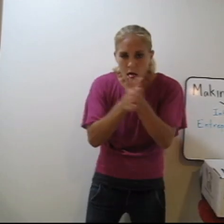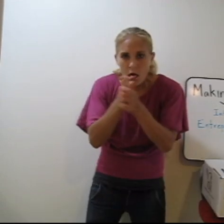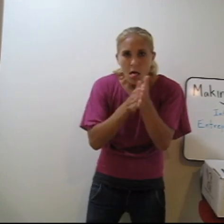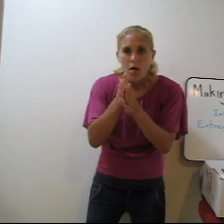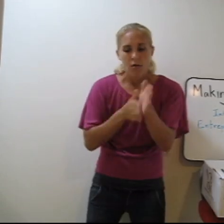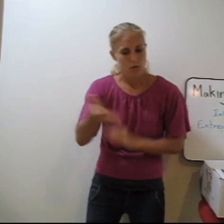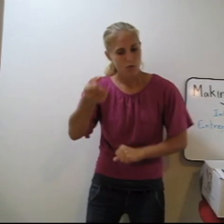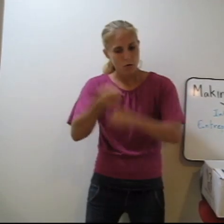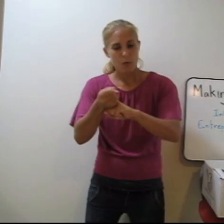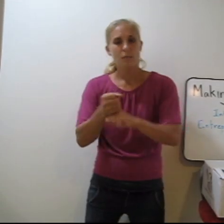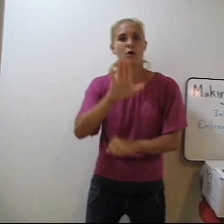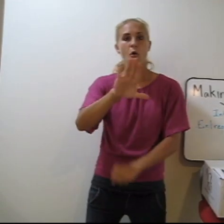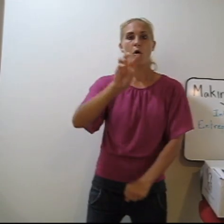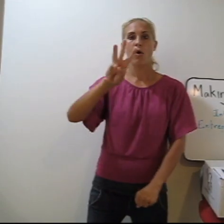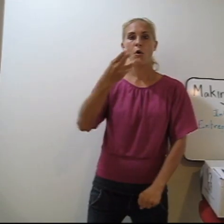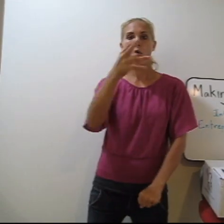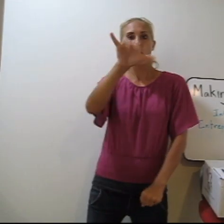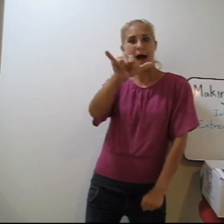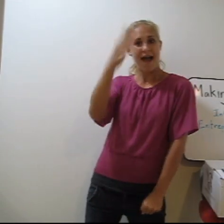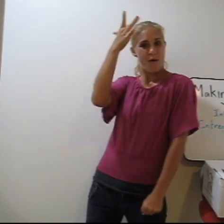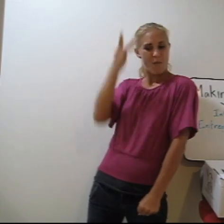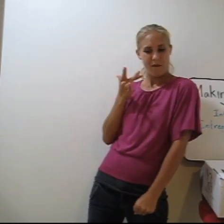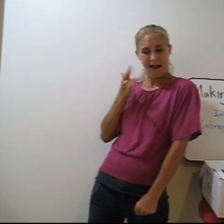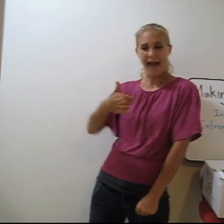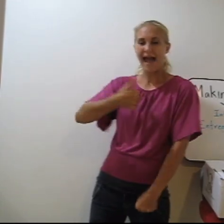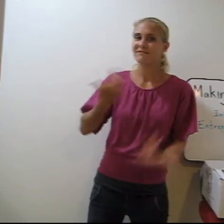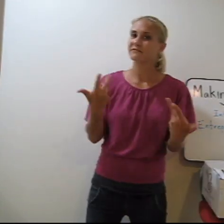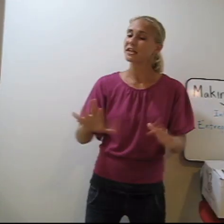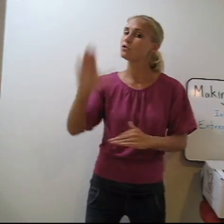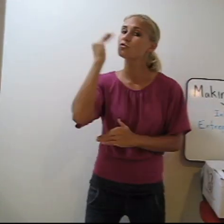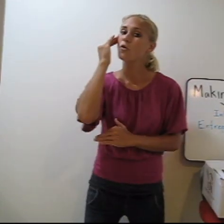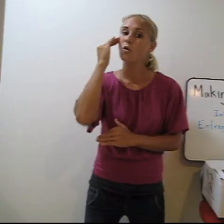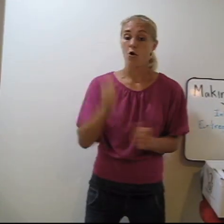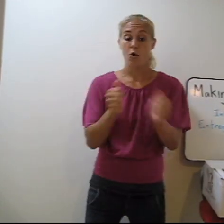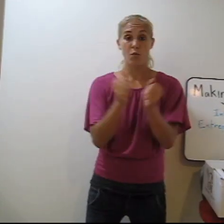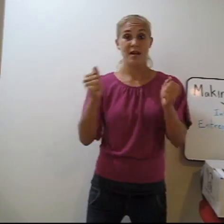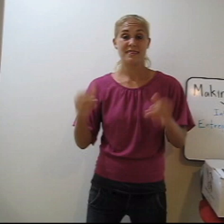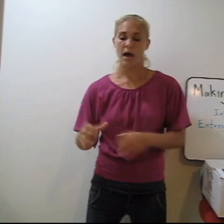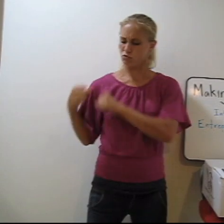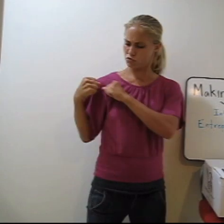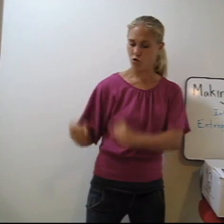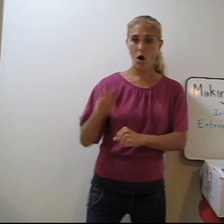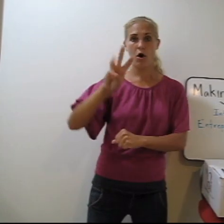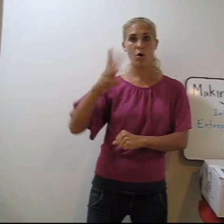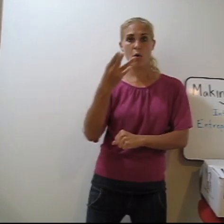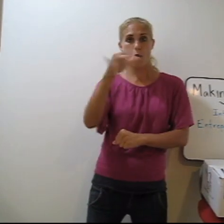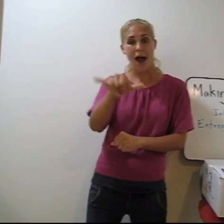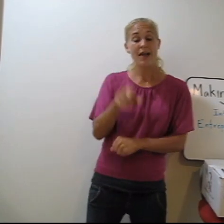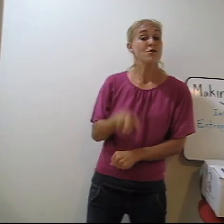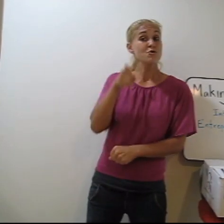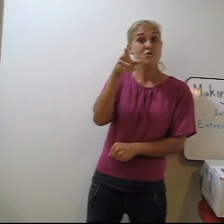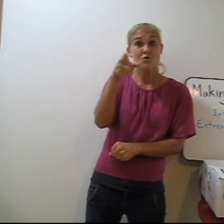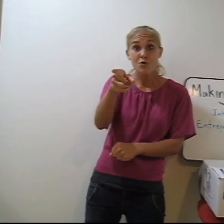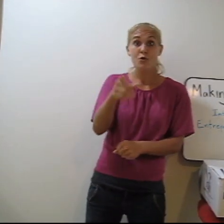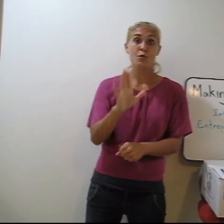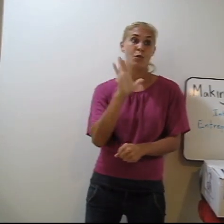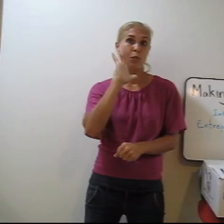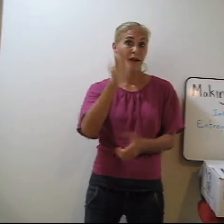your why. Here's what I know for sure. Without a strong enough why, you will never do the how of what it